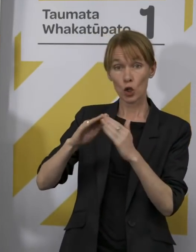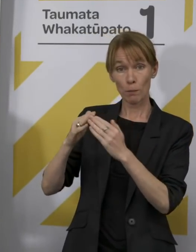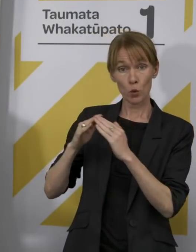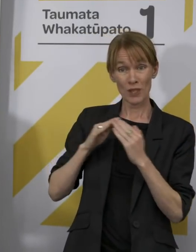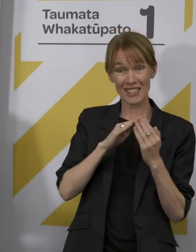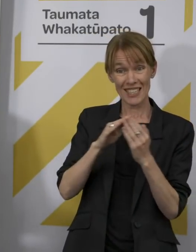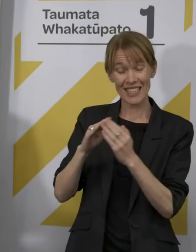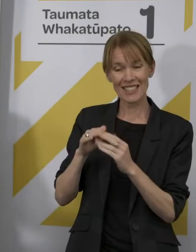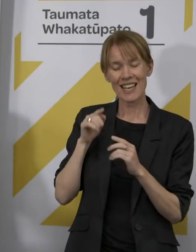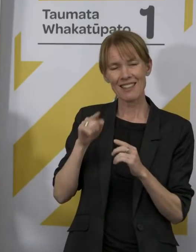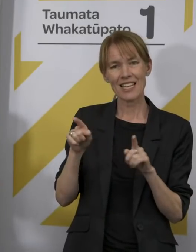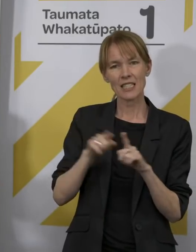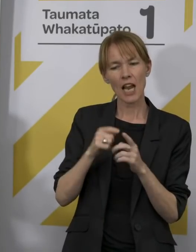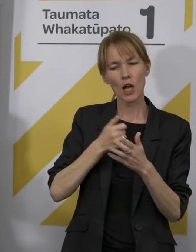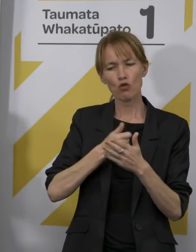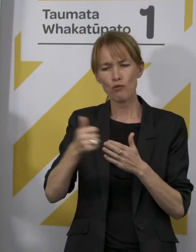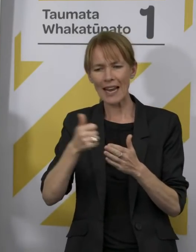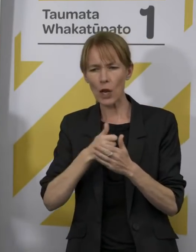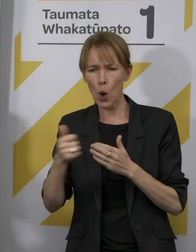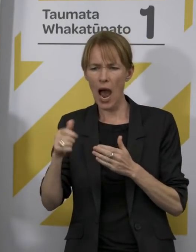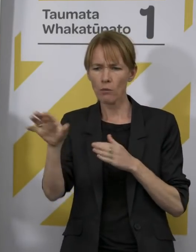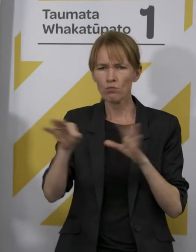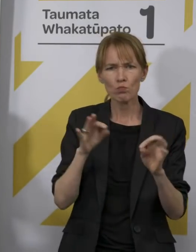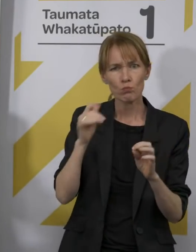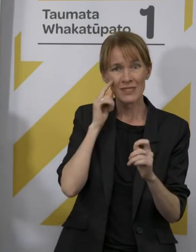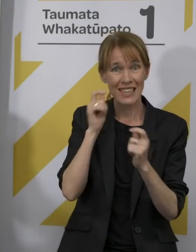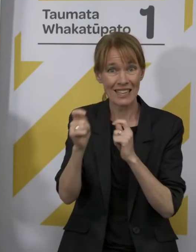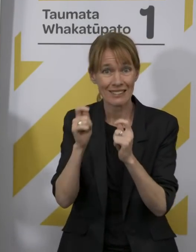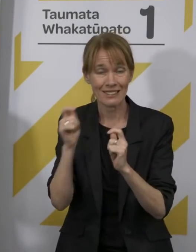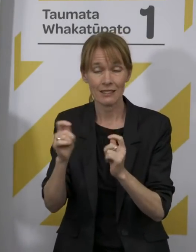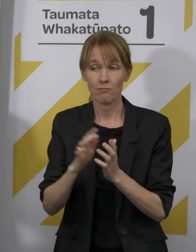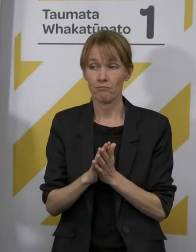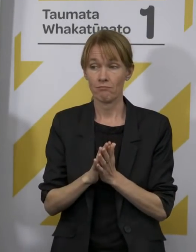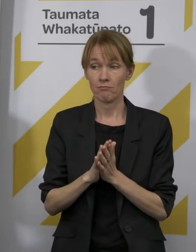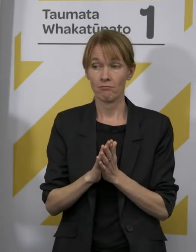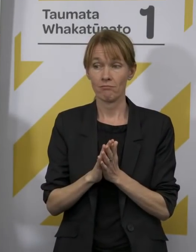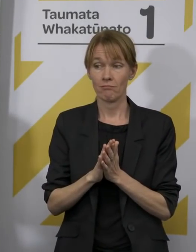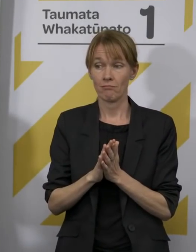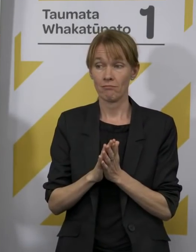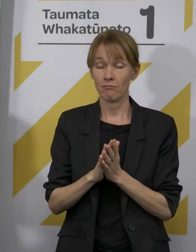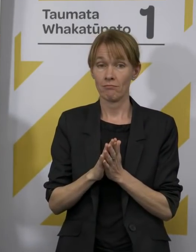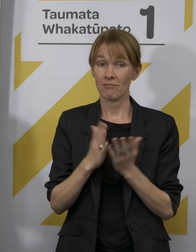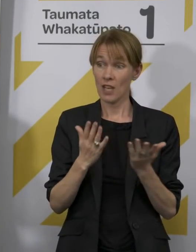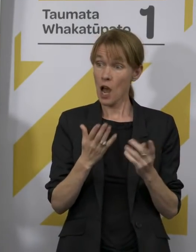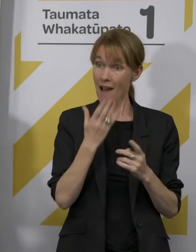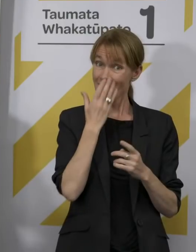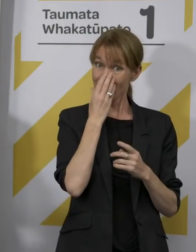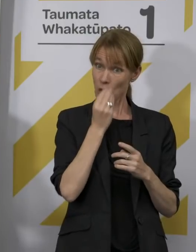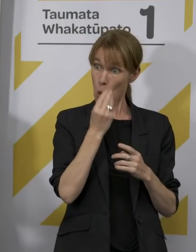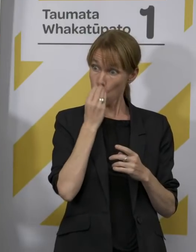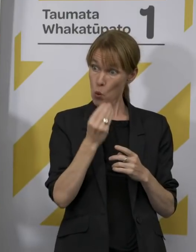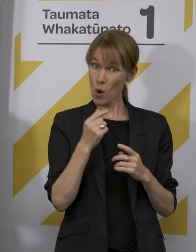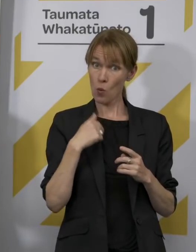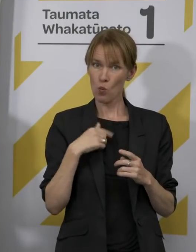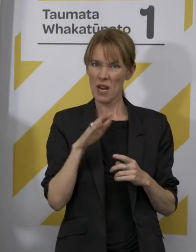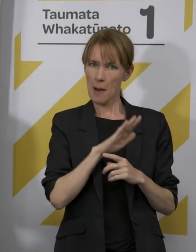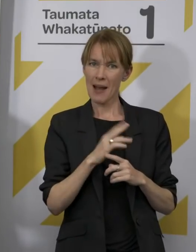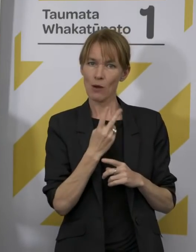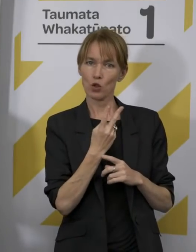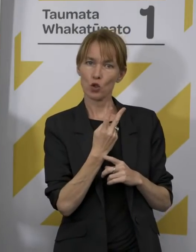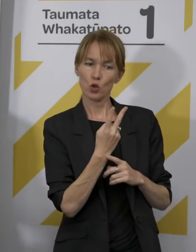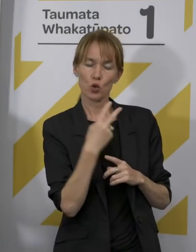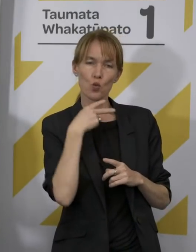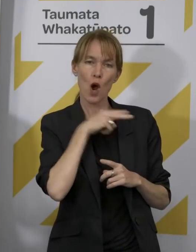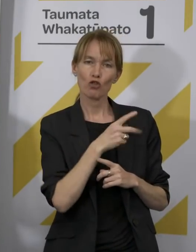supercharged sentinel testing. In a regular flu season, we do around 270 swabs a week across